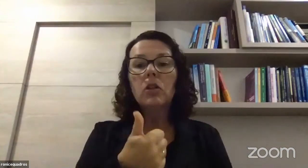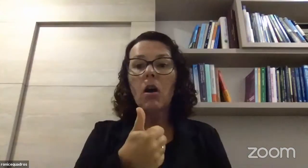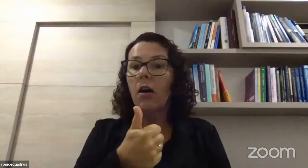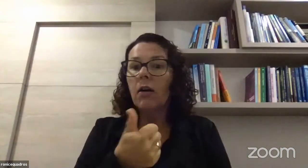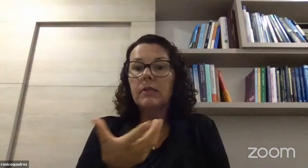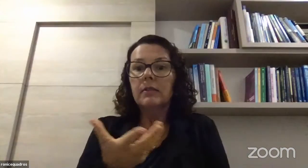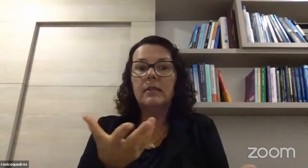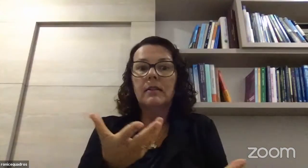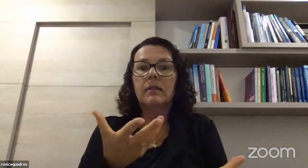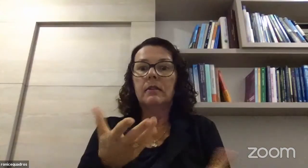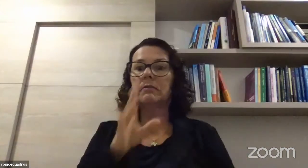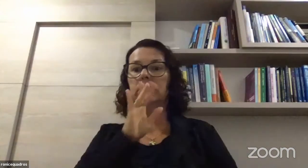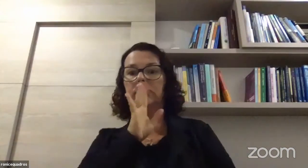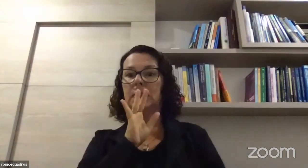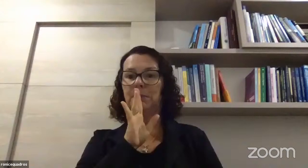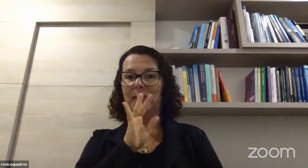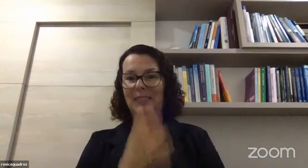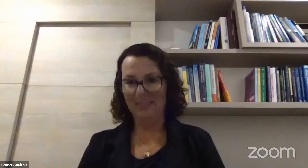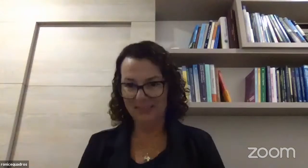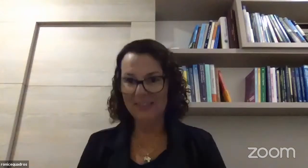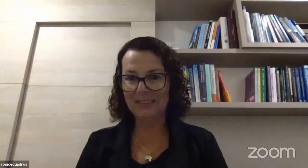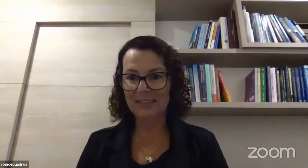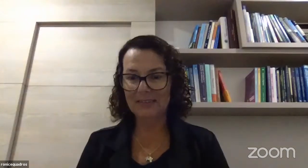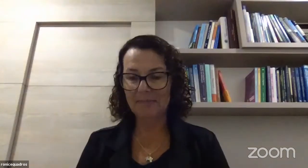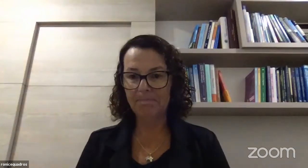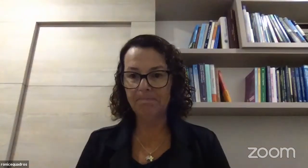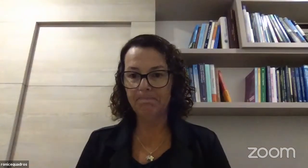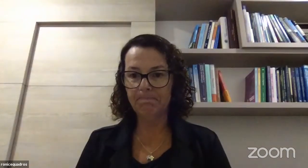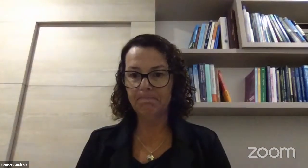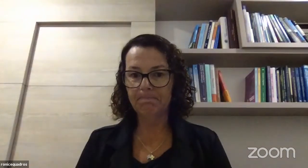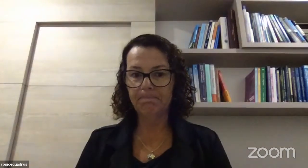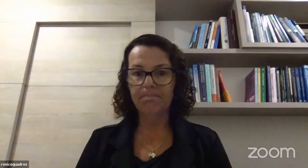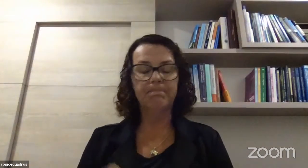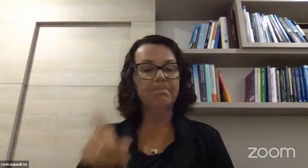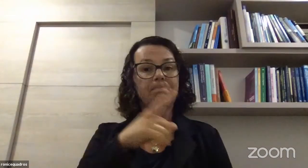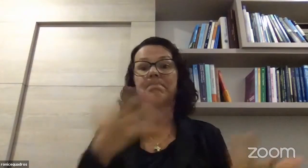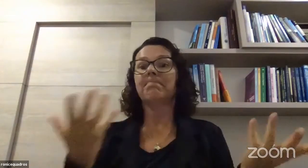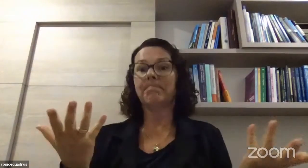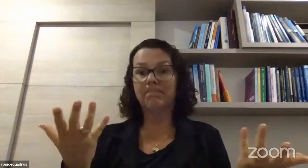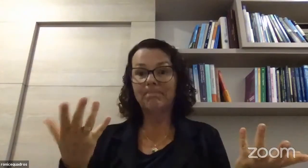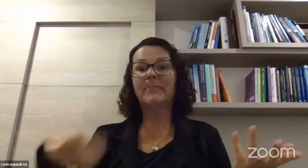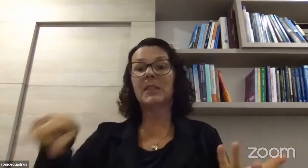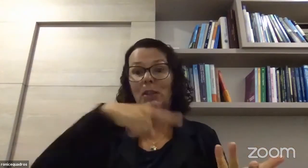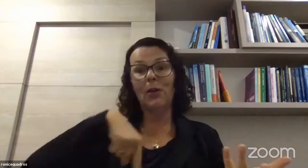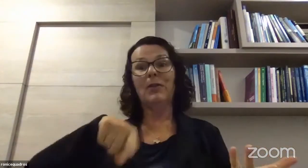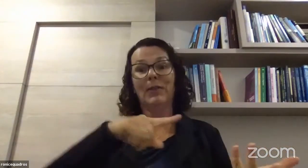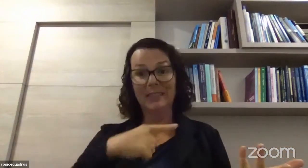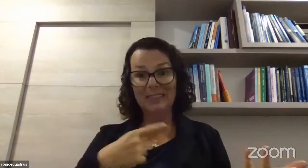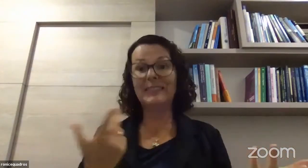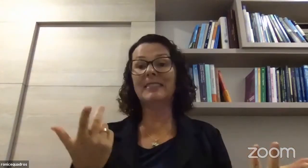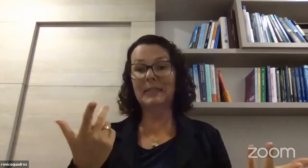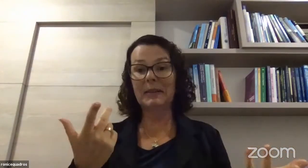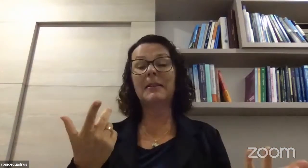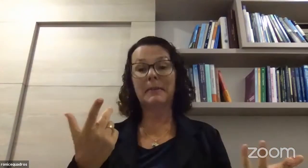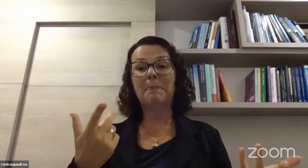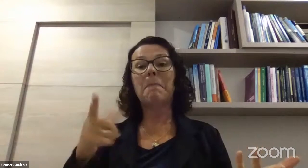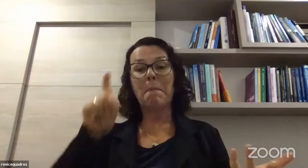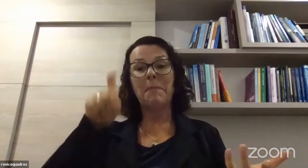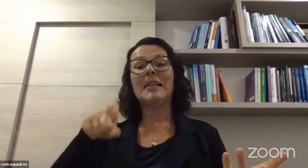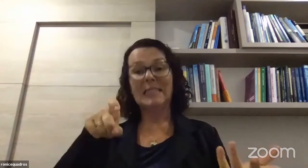sign language. They don't just want to speak to us or see us